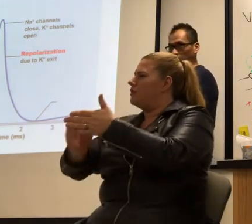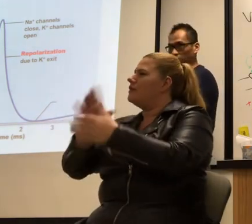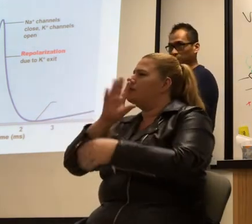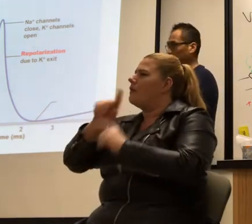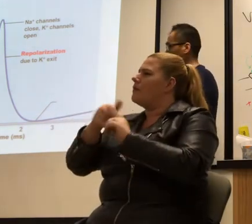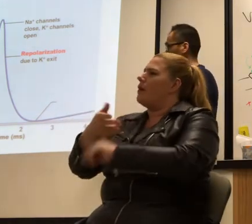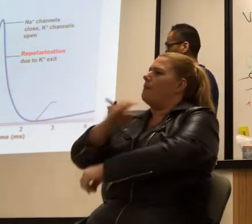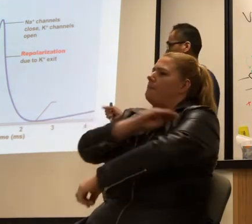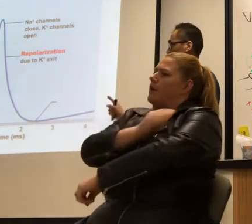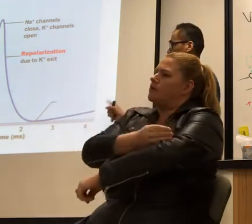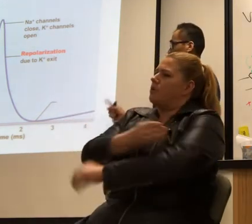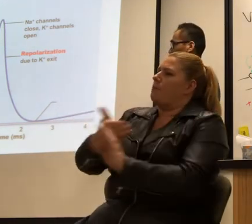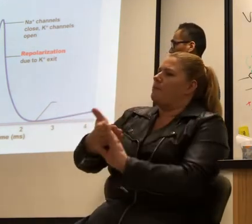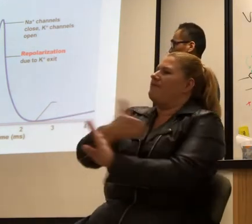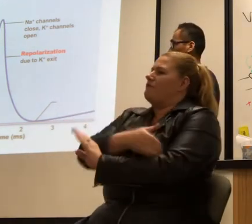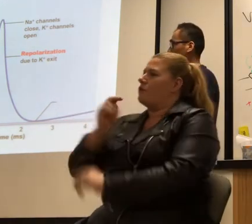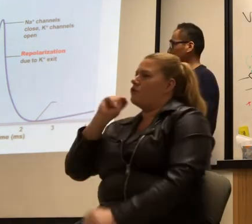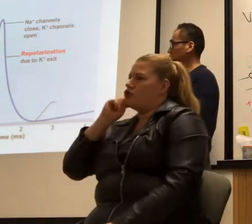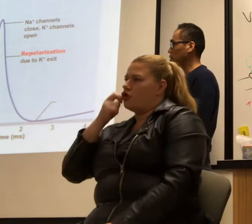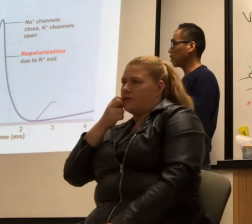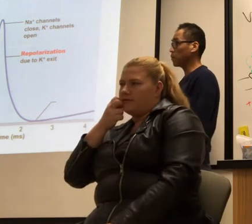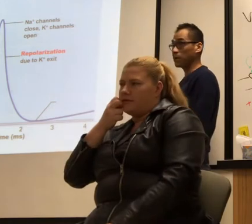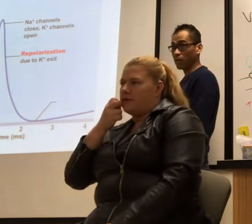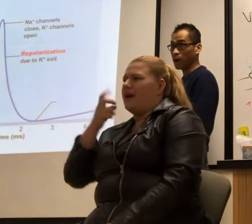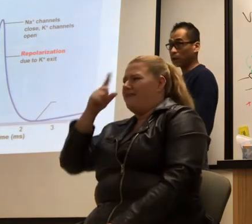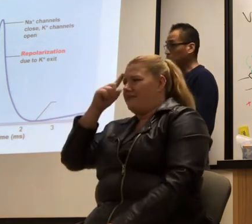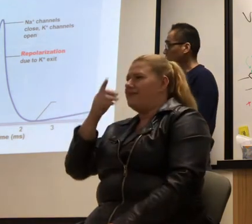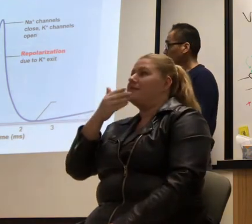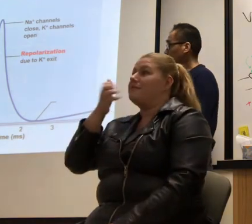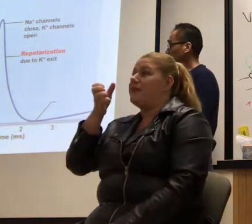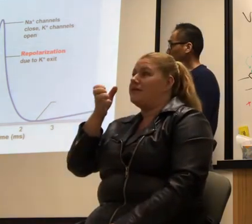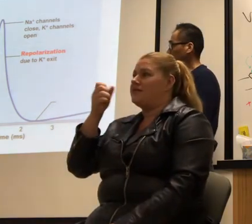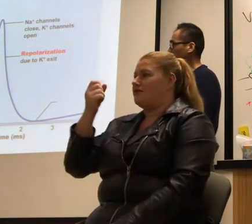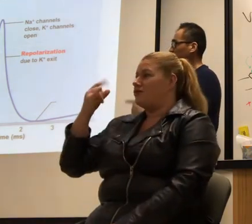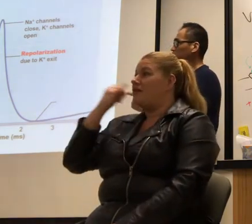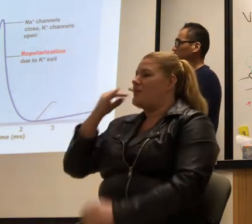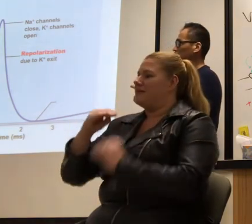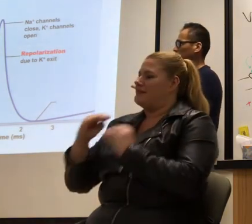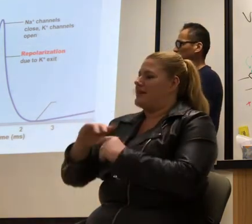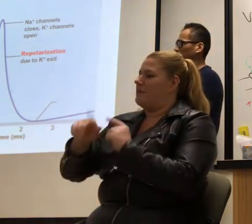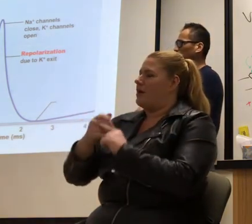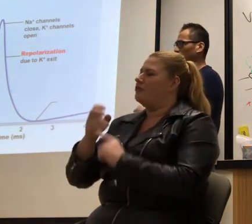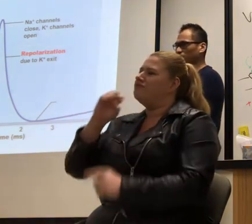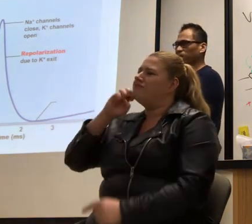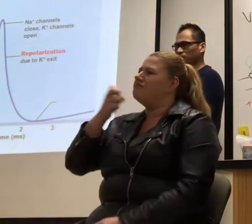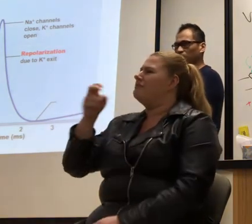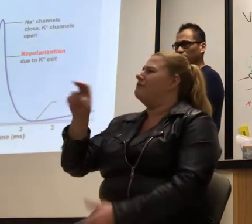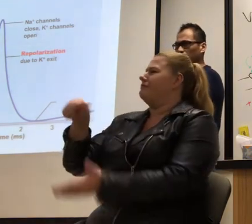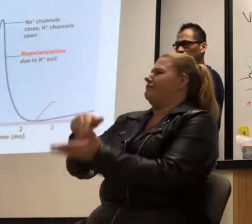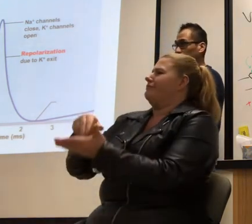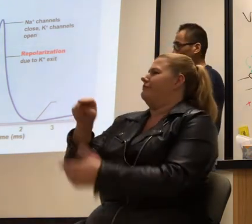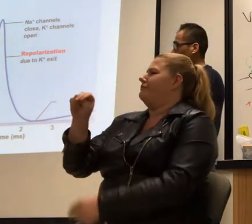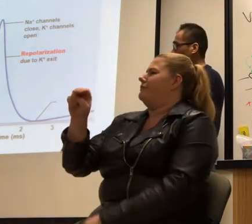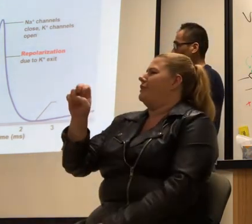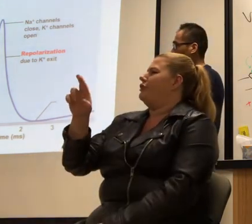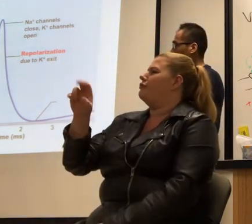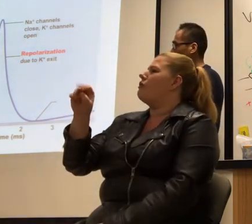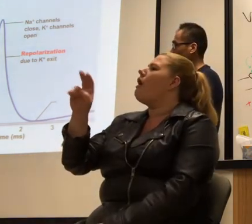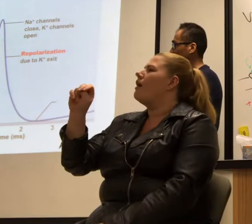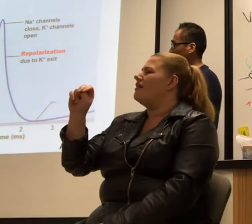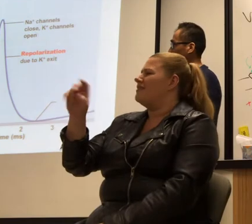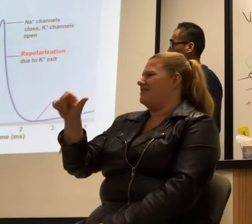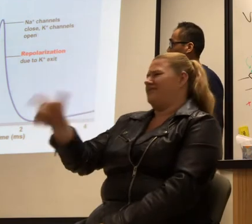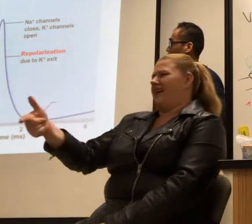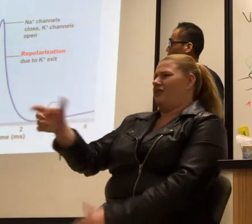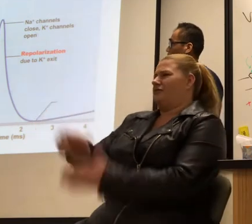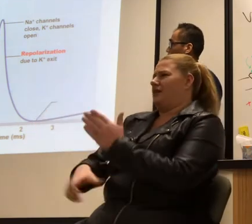before nerves. I think this is best understood when you teach the neuron, but that's like chapter 11, I think, so it's coming, but I have